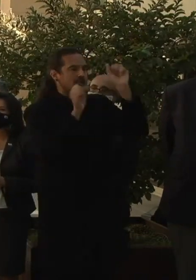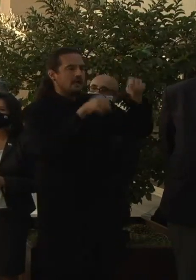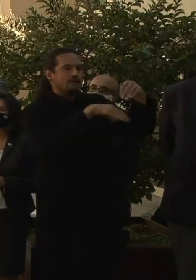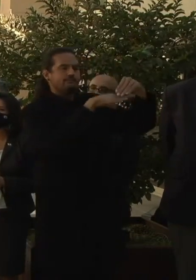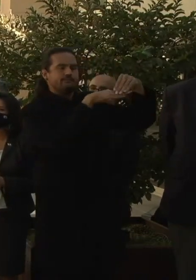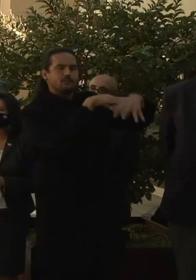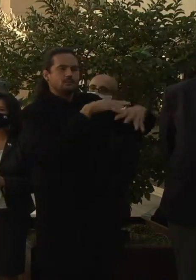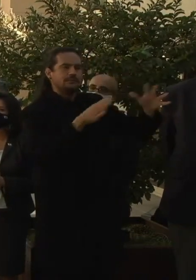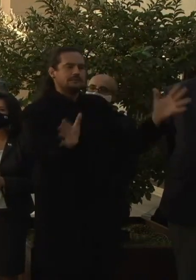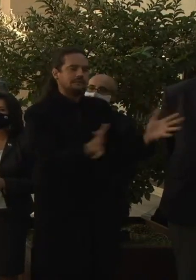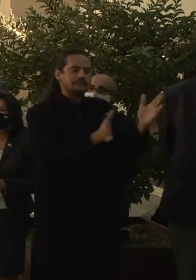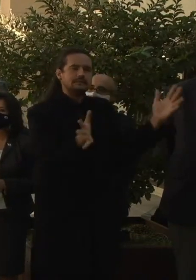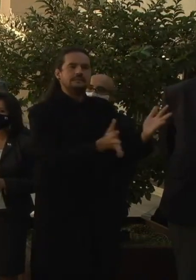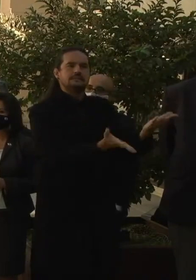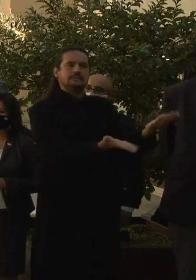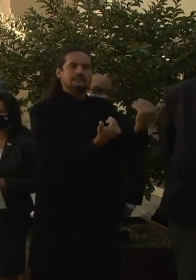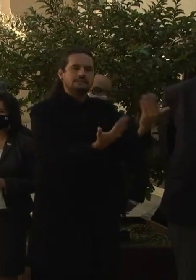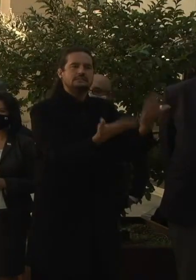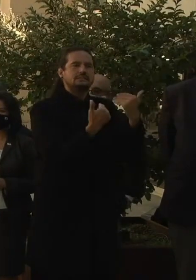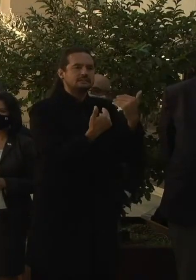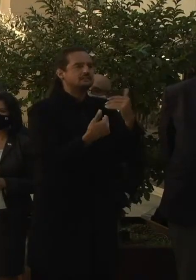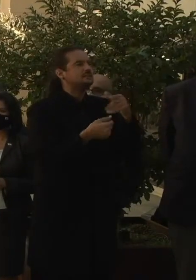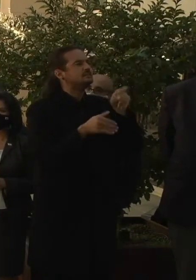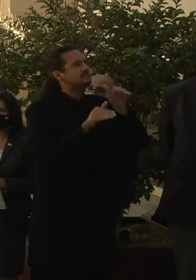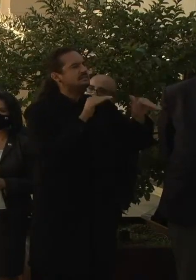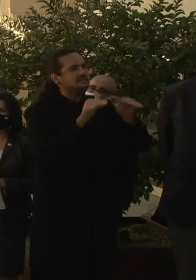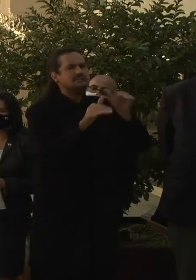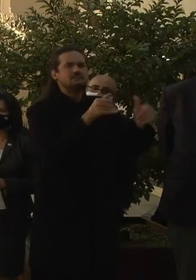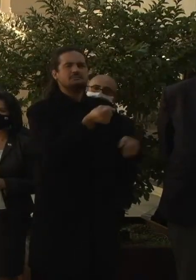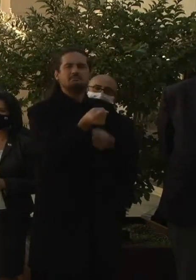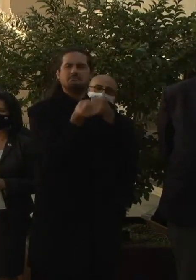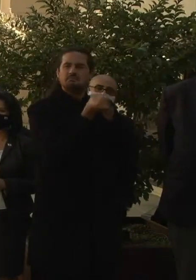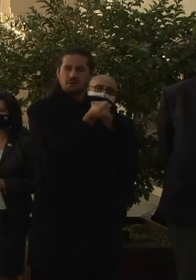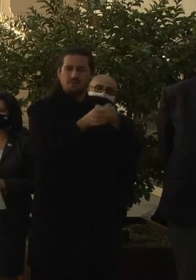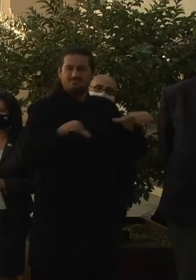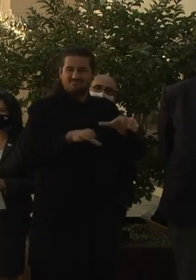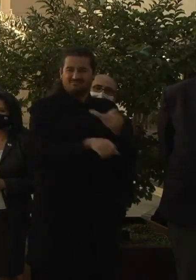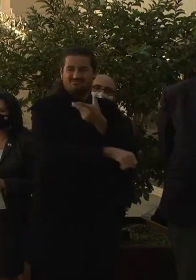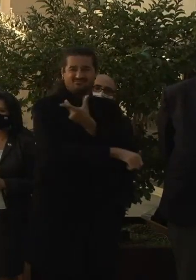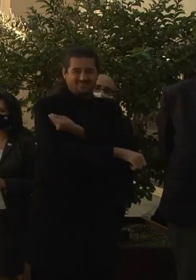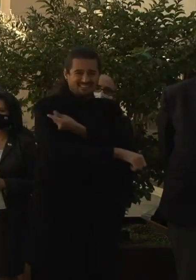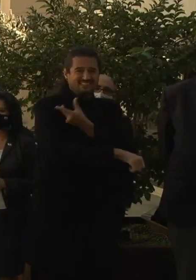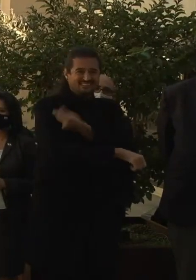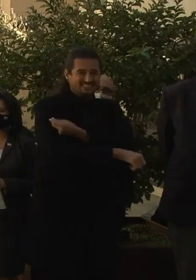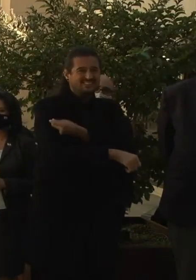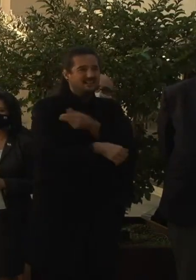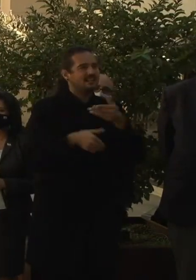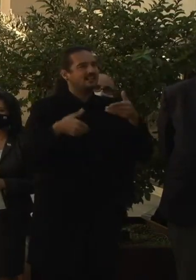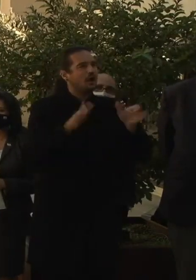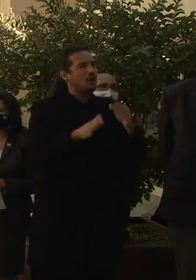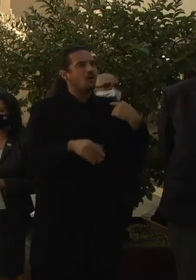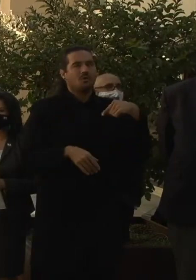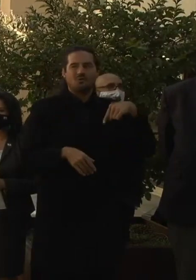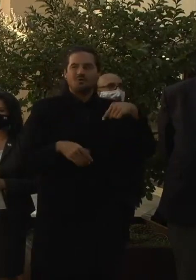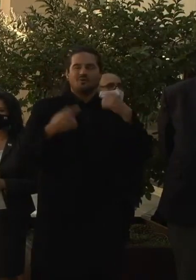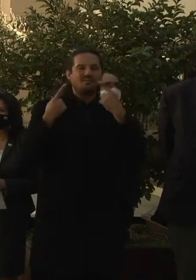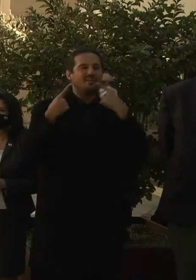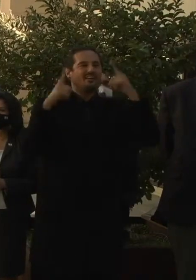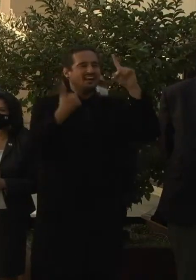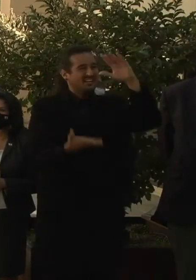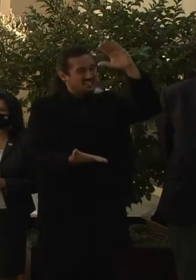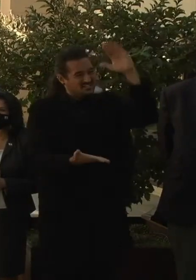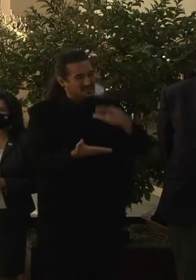support for these efforts, as it has allowed us to lay claim not just to the lowest case rates, but to a substantial